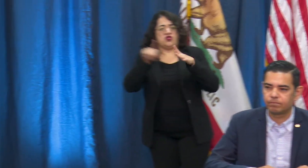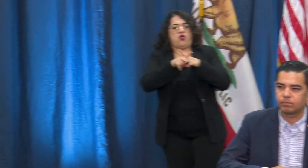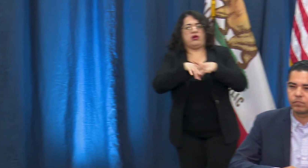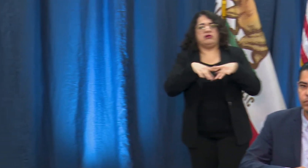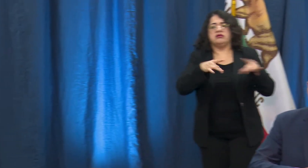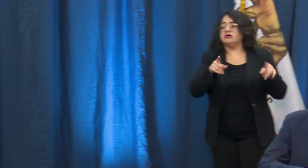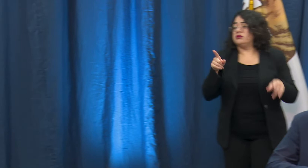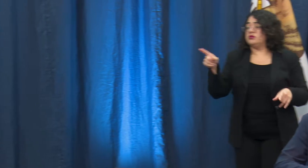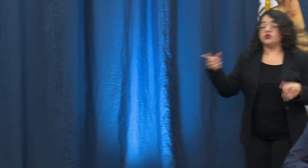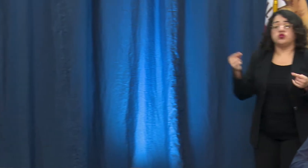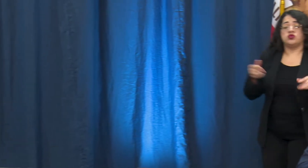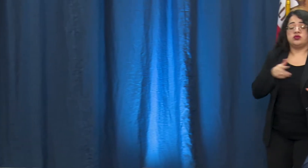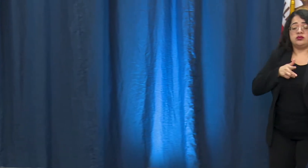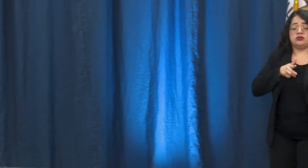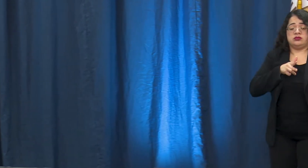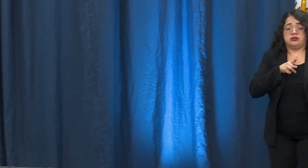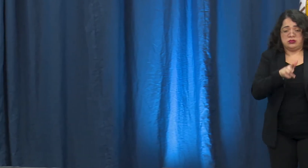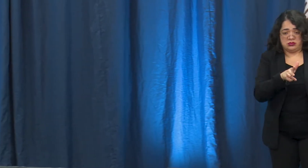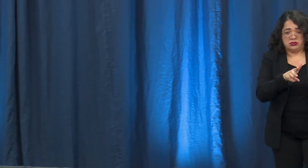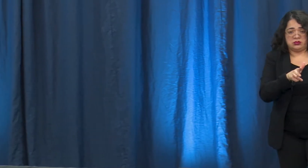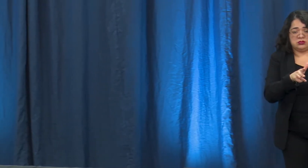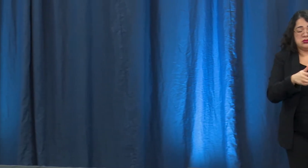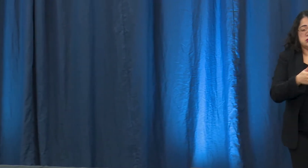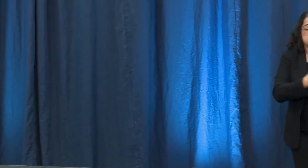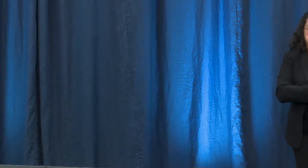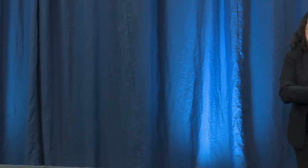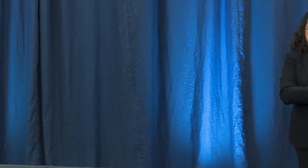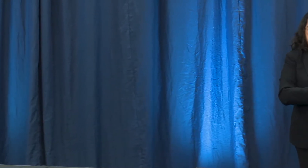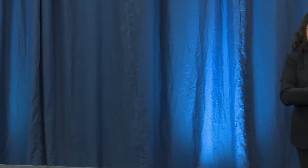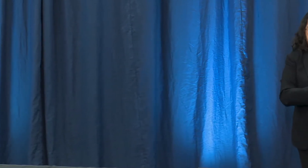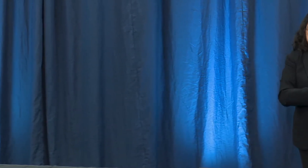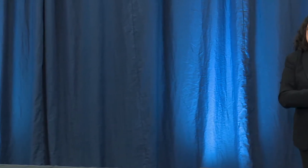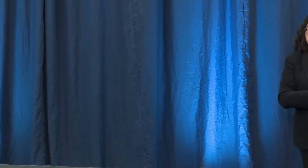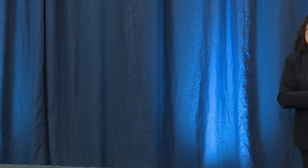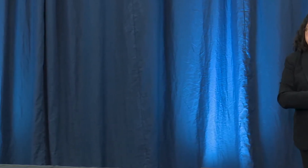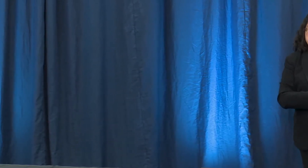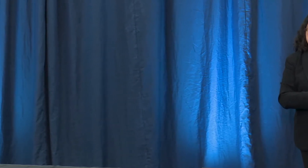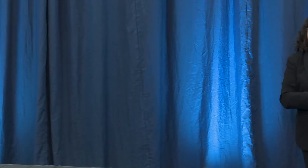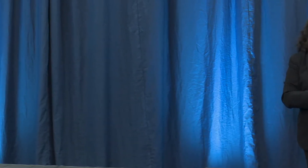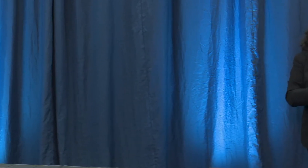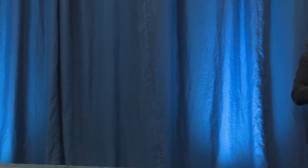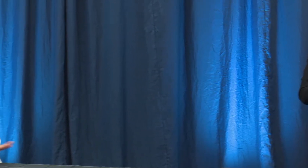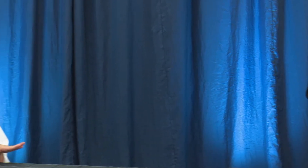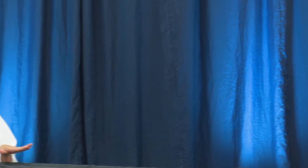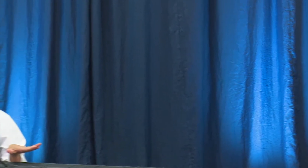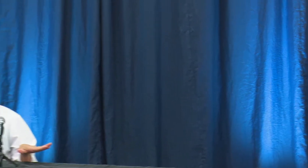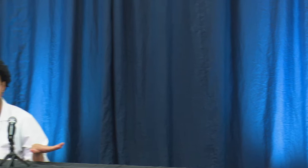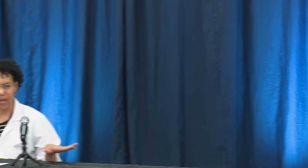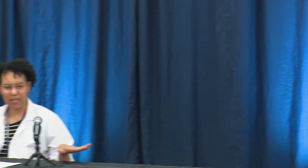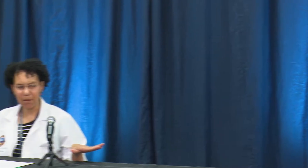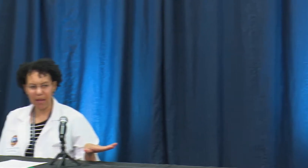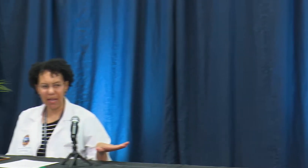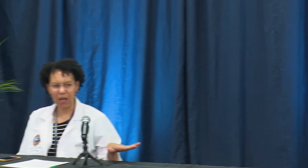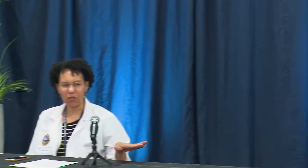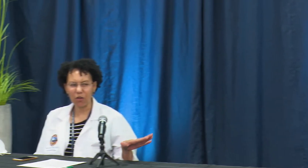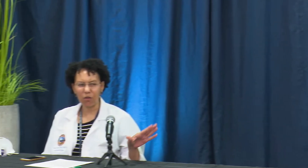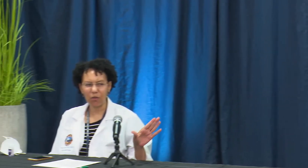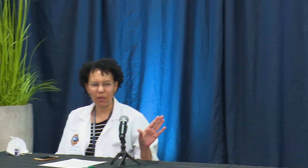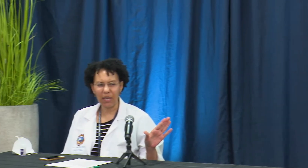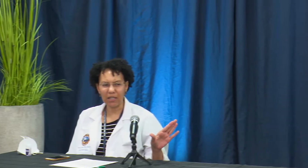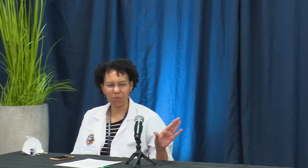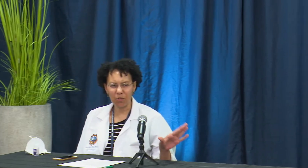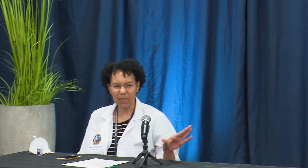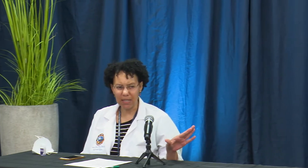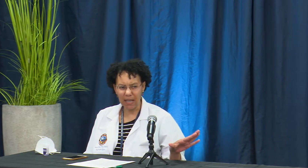you drive in, you keep your window closed. They give you the testing kit, you do the test, and then you pass that back out.